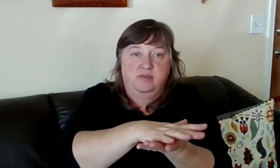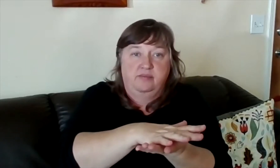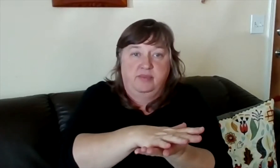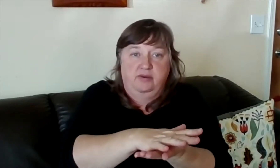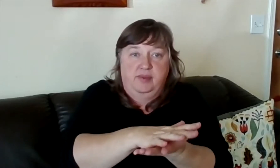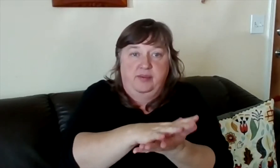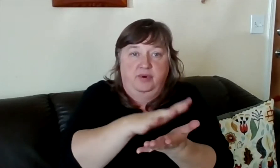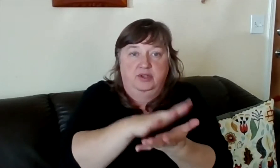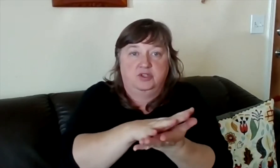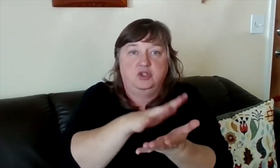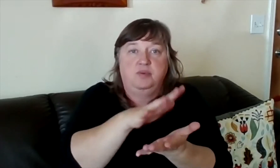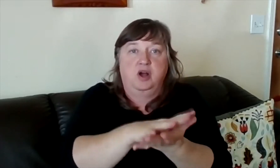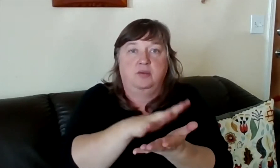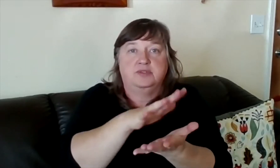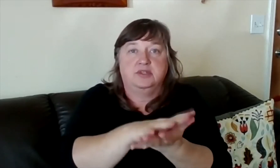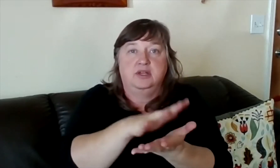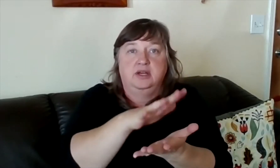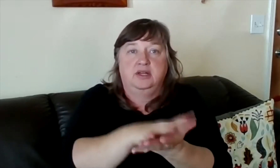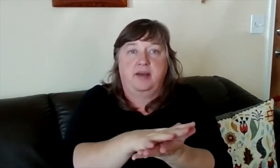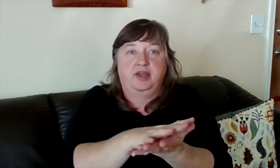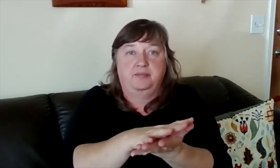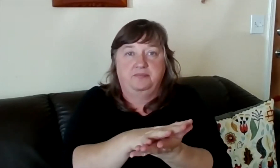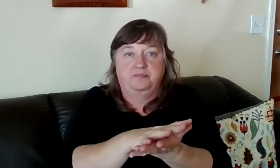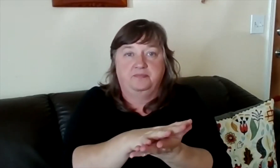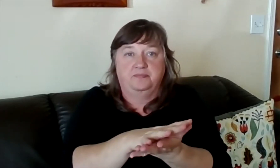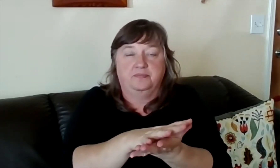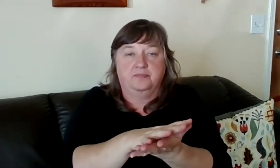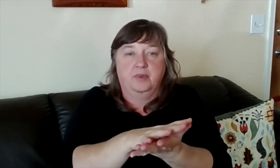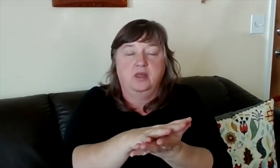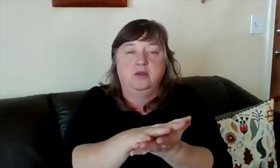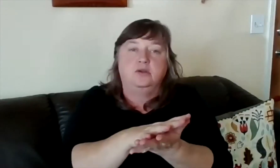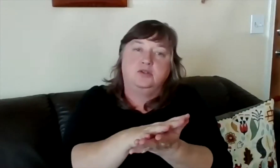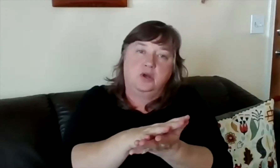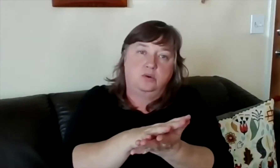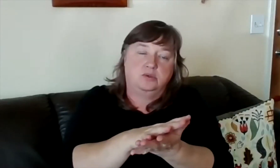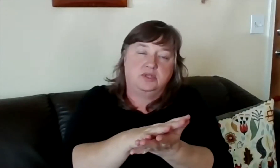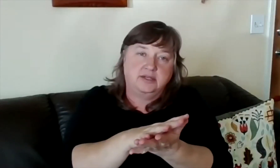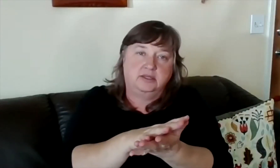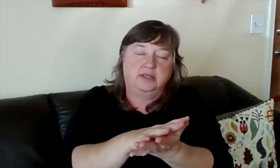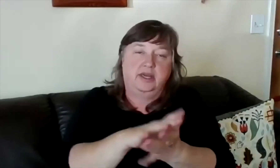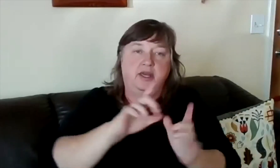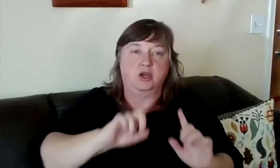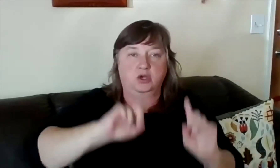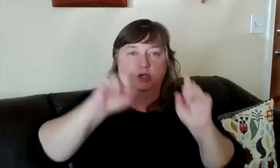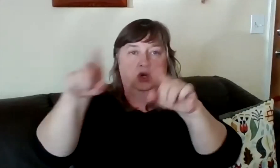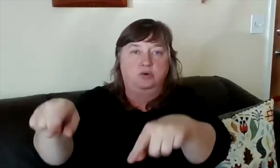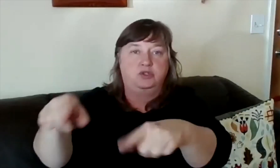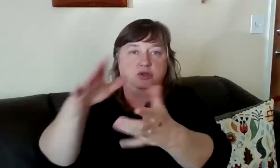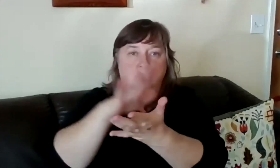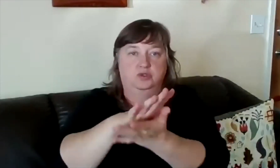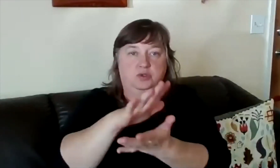might remember, is two palms clapping. So technically, go to